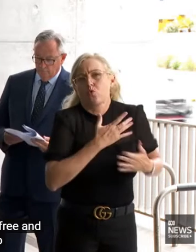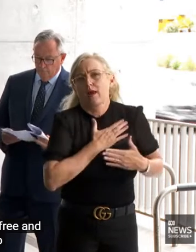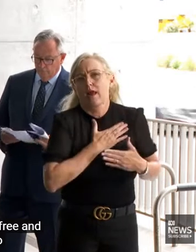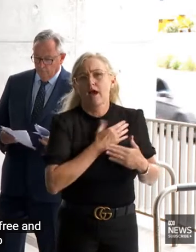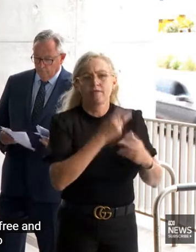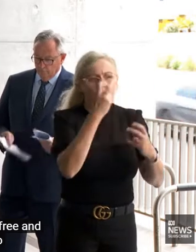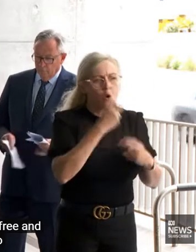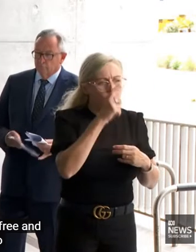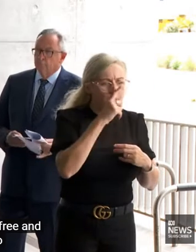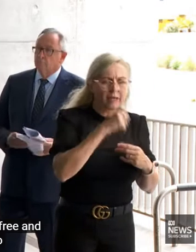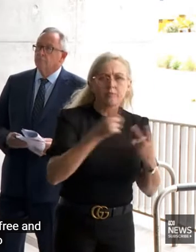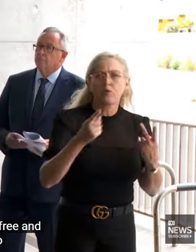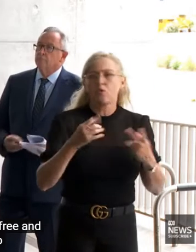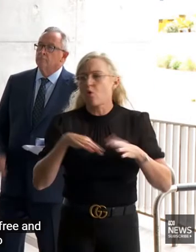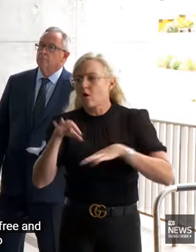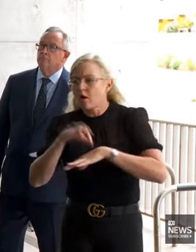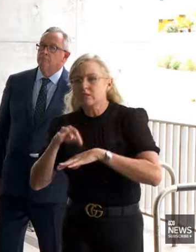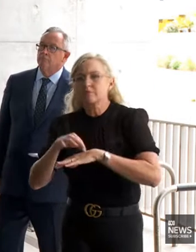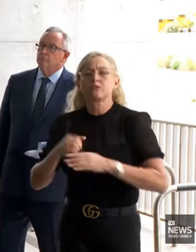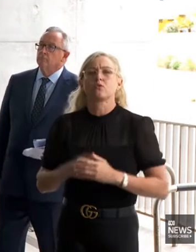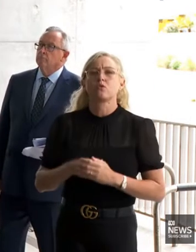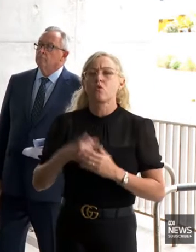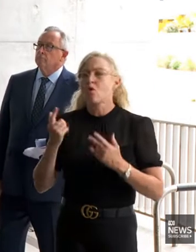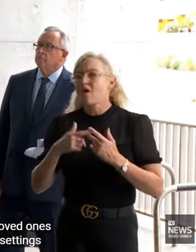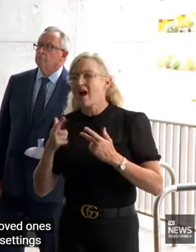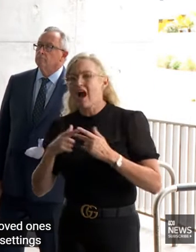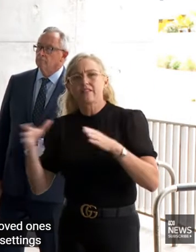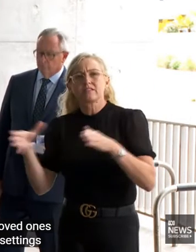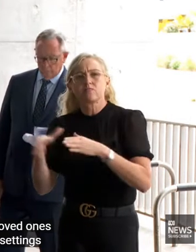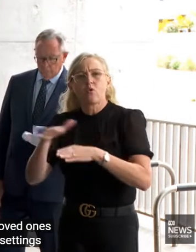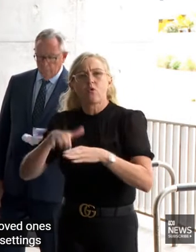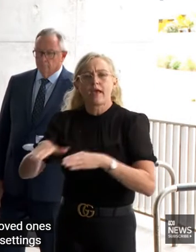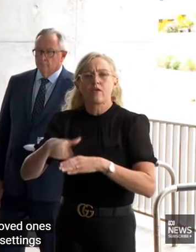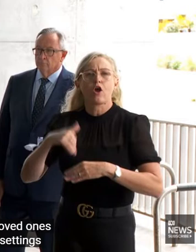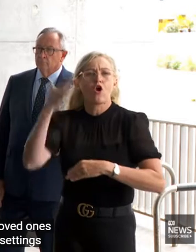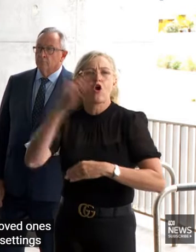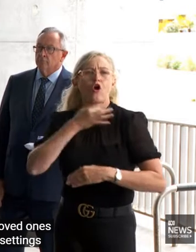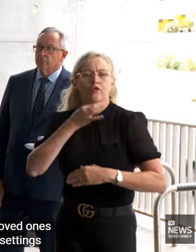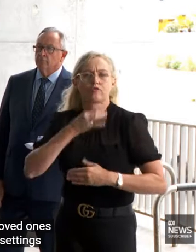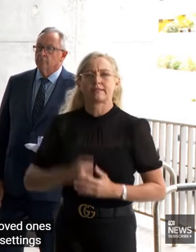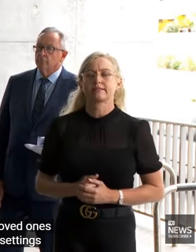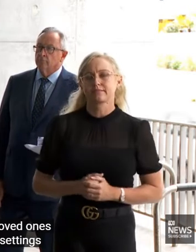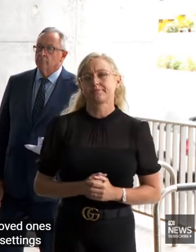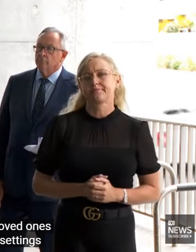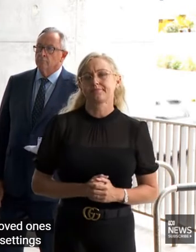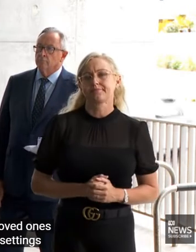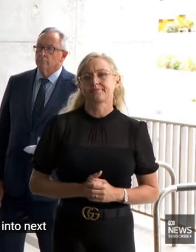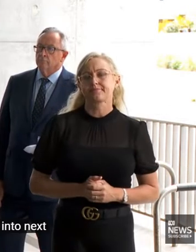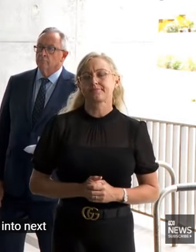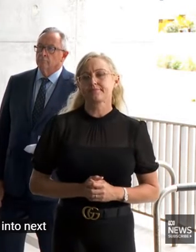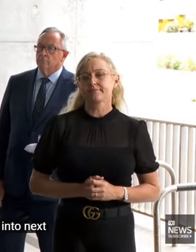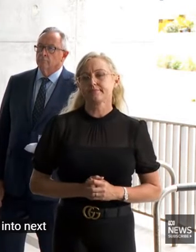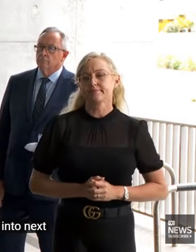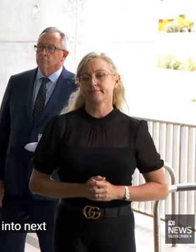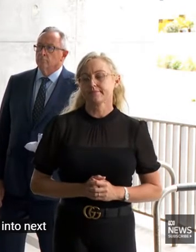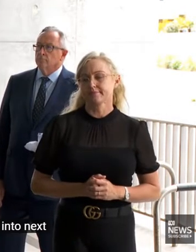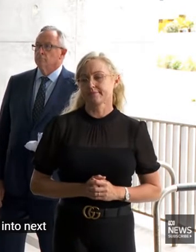out and visit your loved ones and visit high-risk settings as we move into next year.